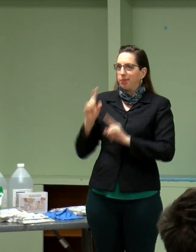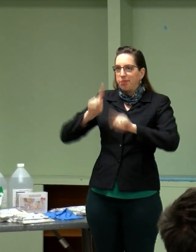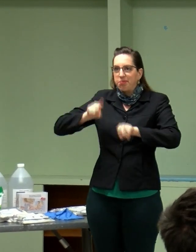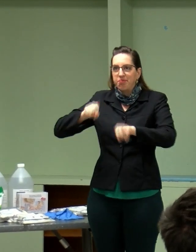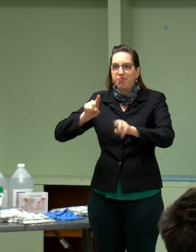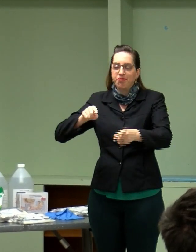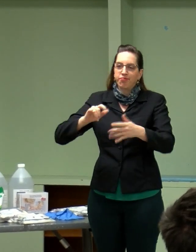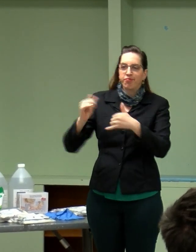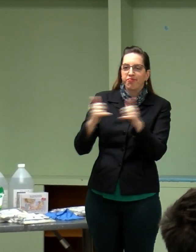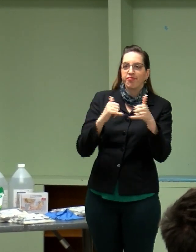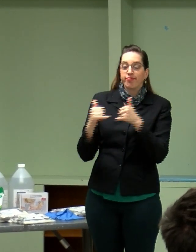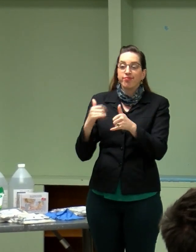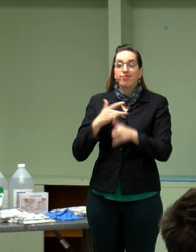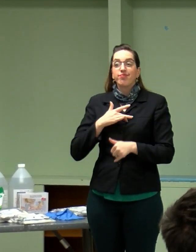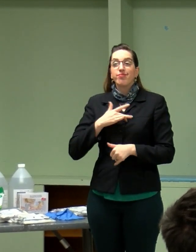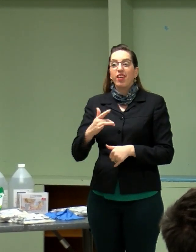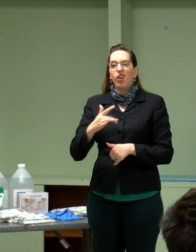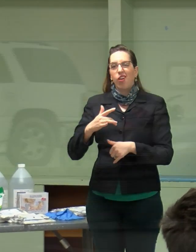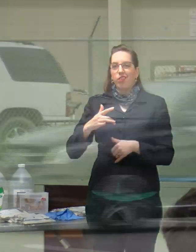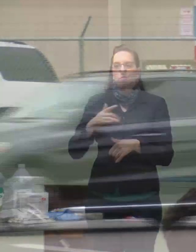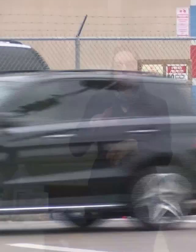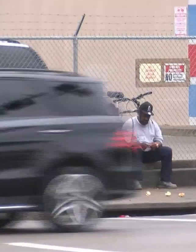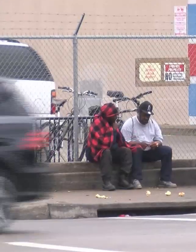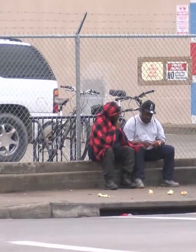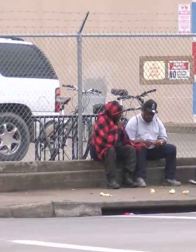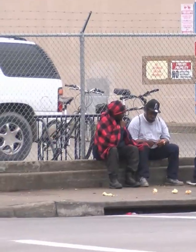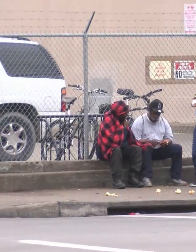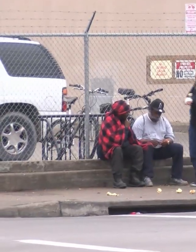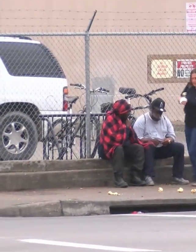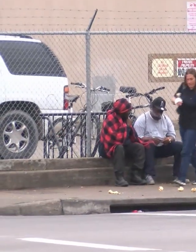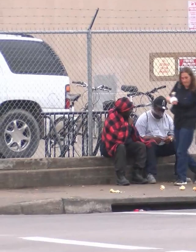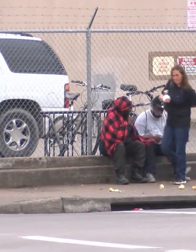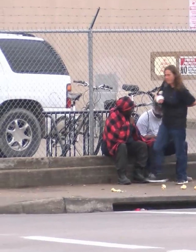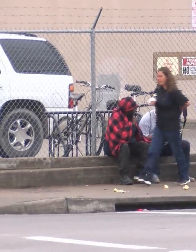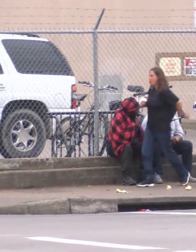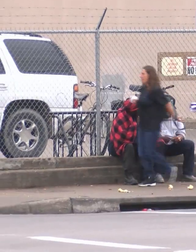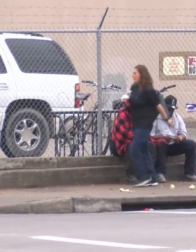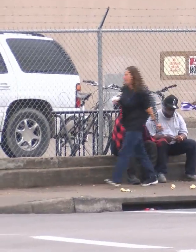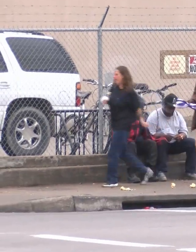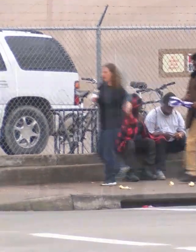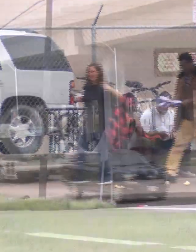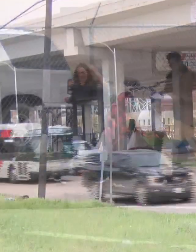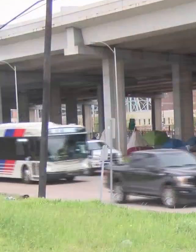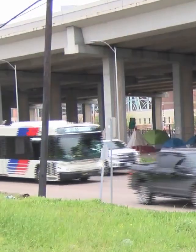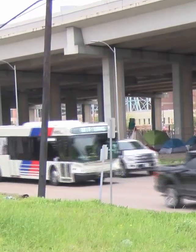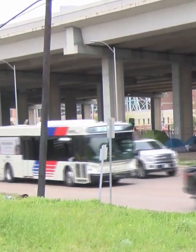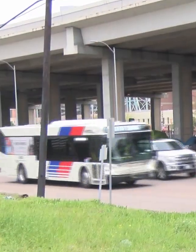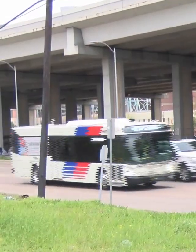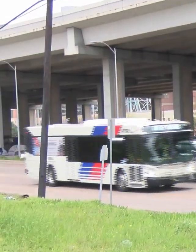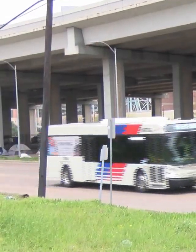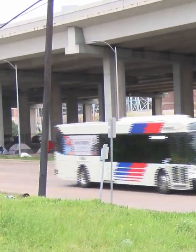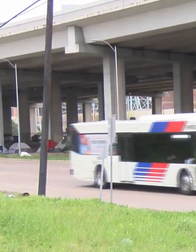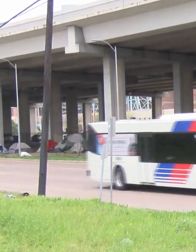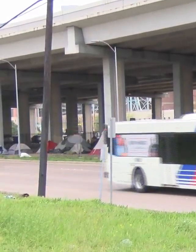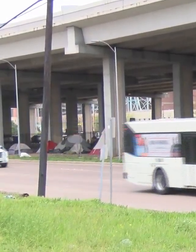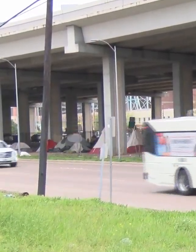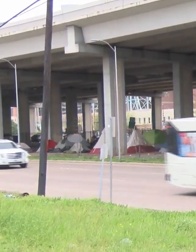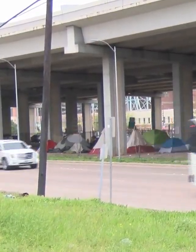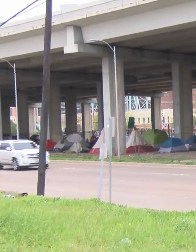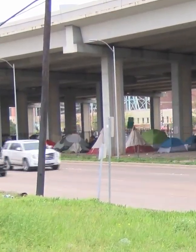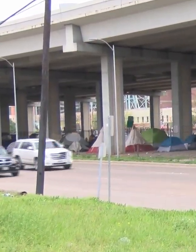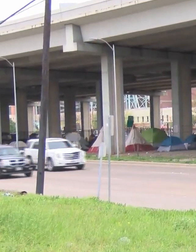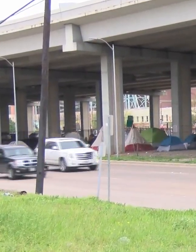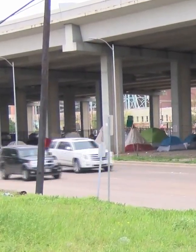But on a normal day, our homeless brothers and sisters who nearly all suffer with chronic underlying health conditions are some of our